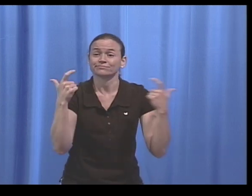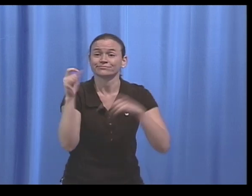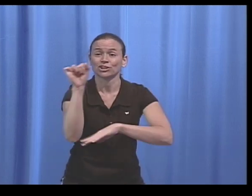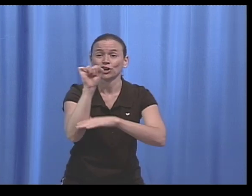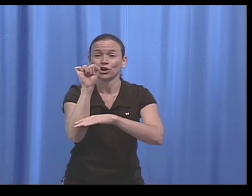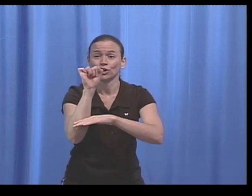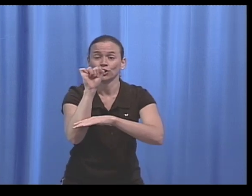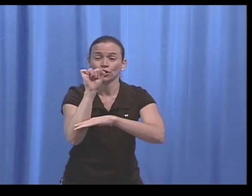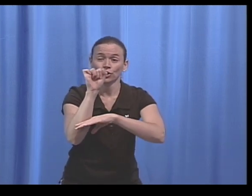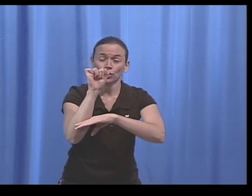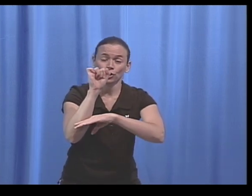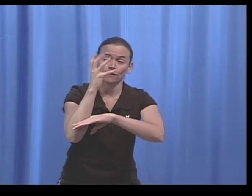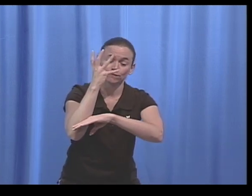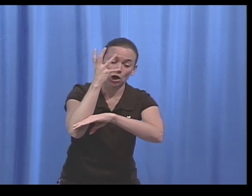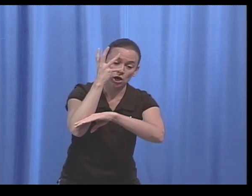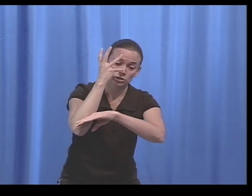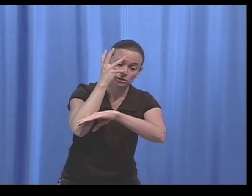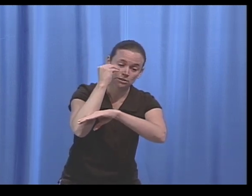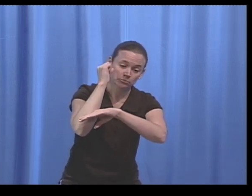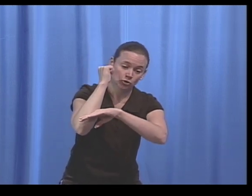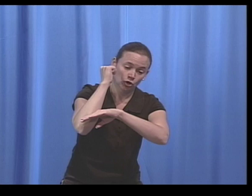The giant fell asleep